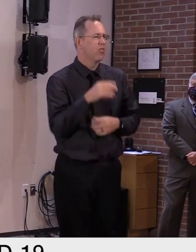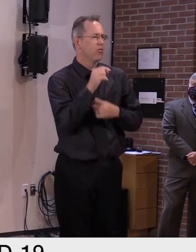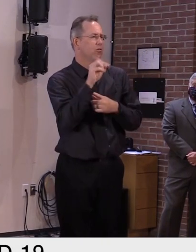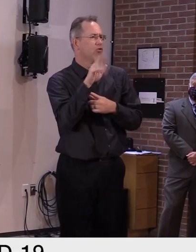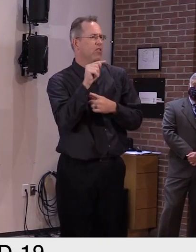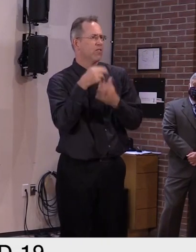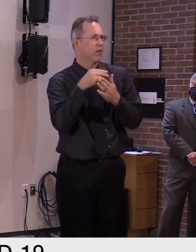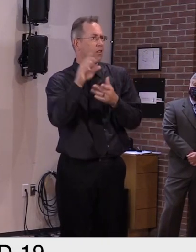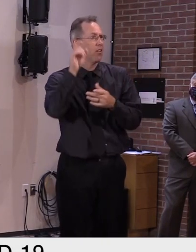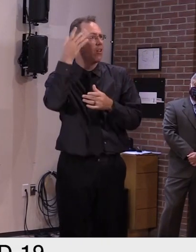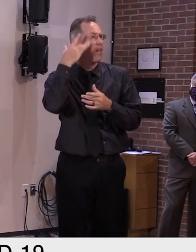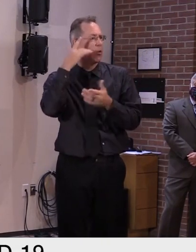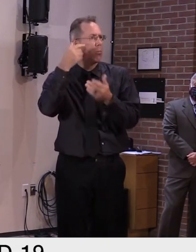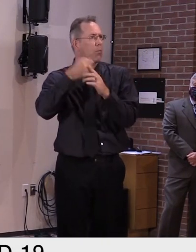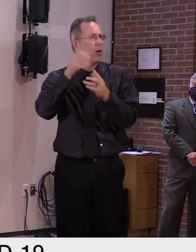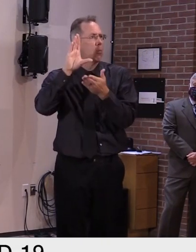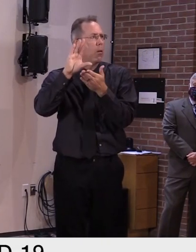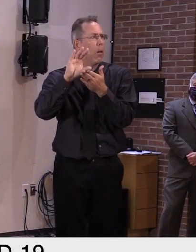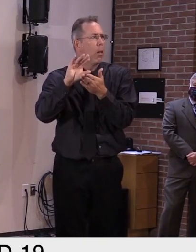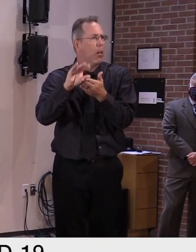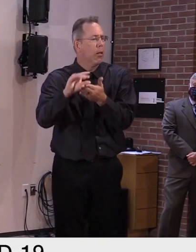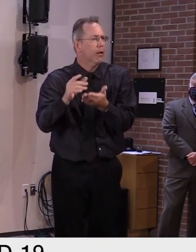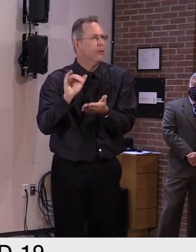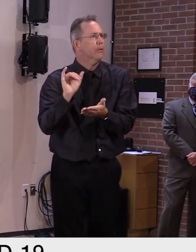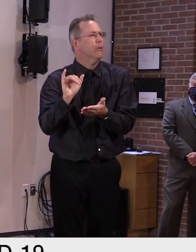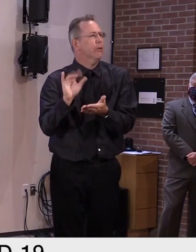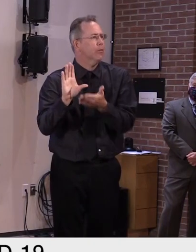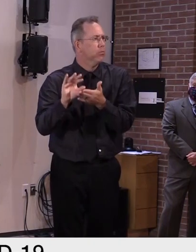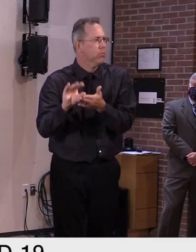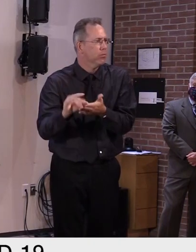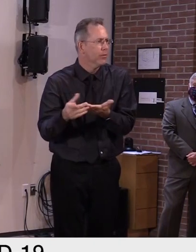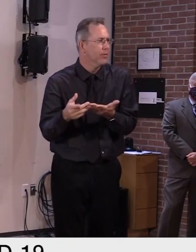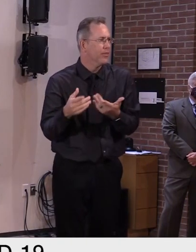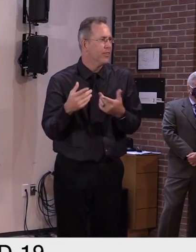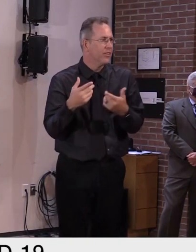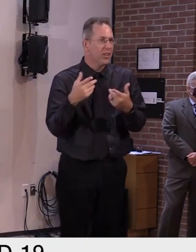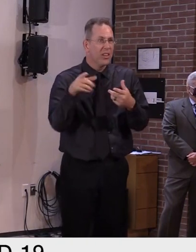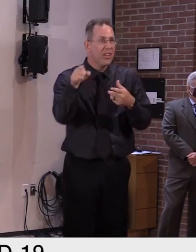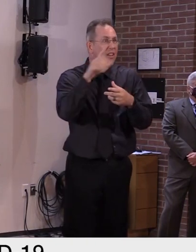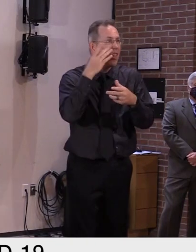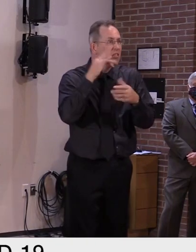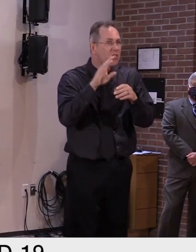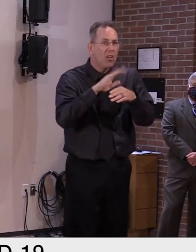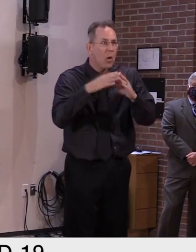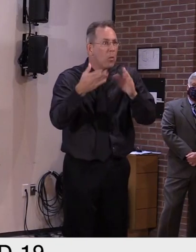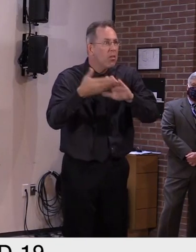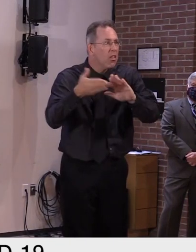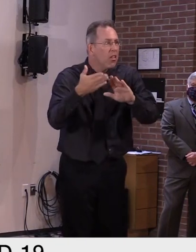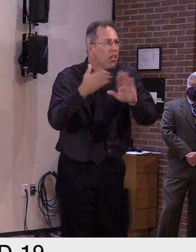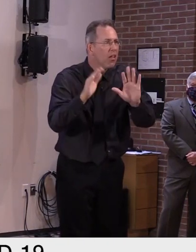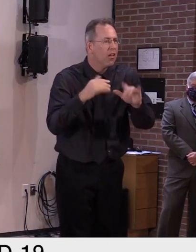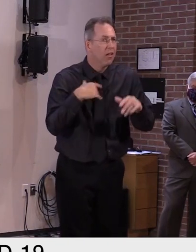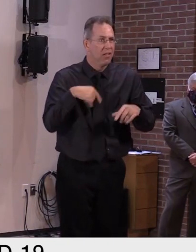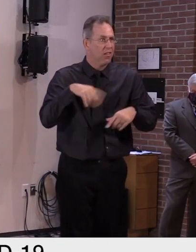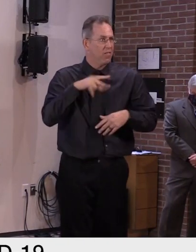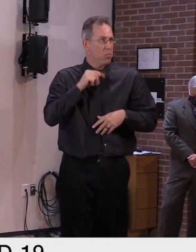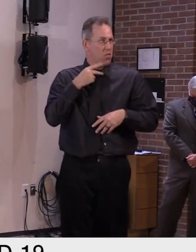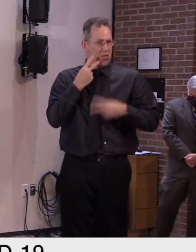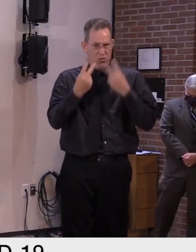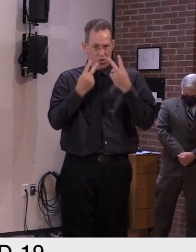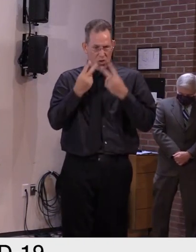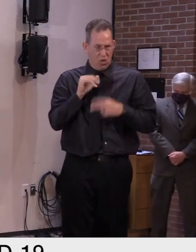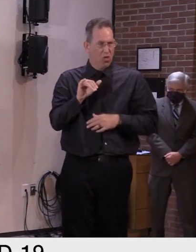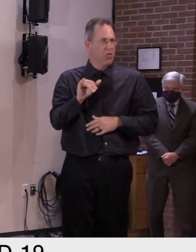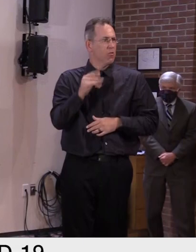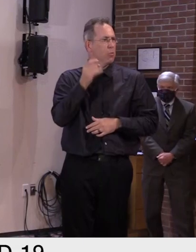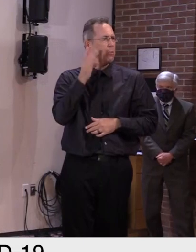that who are working are continuing to add to that. So again, relatively speaking, we're in